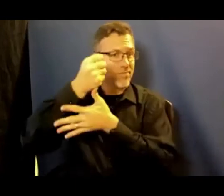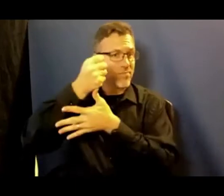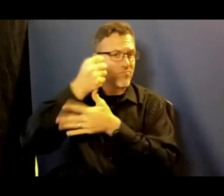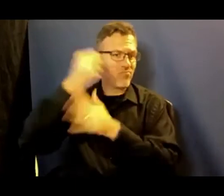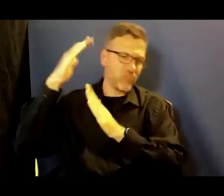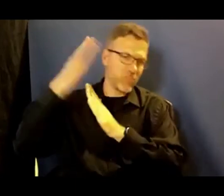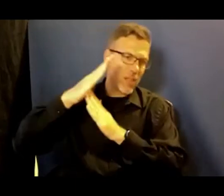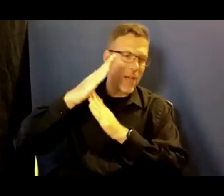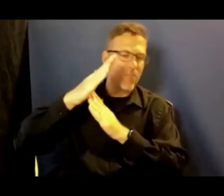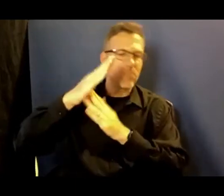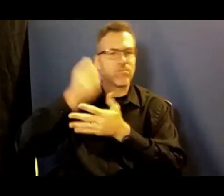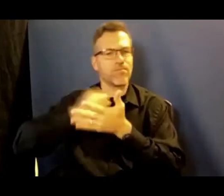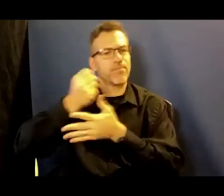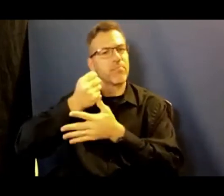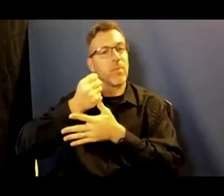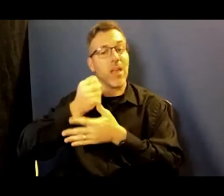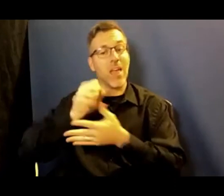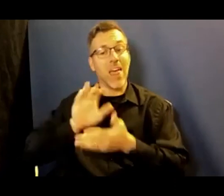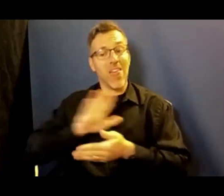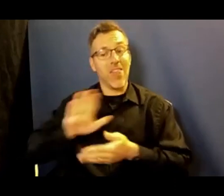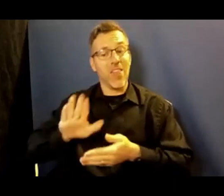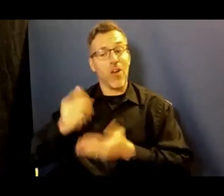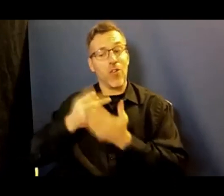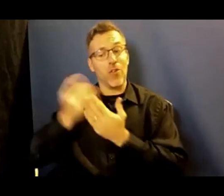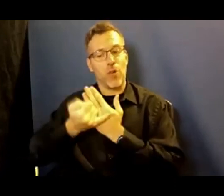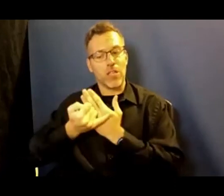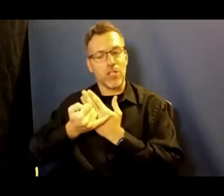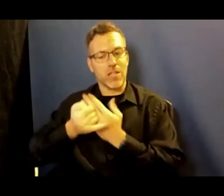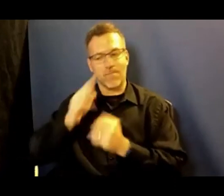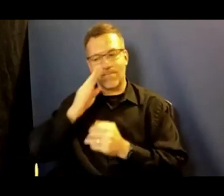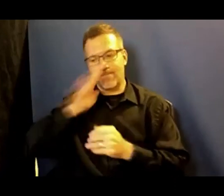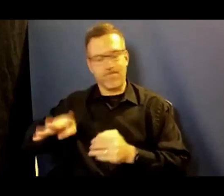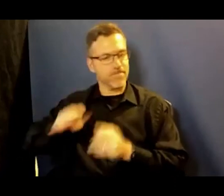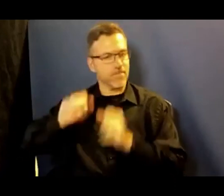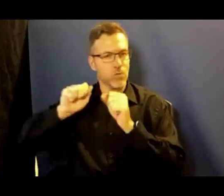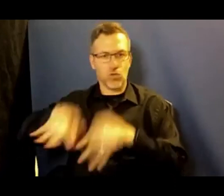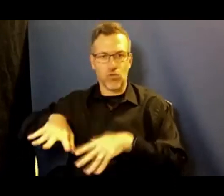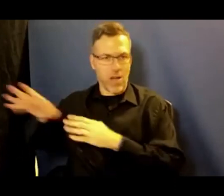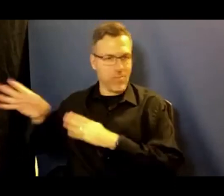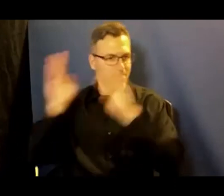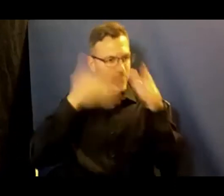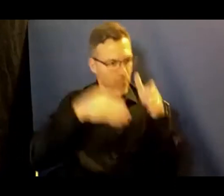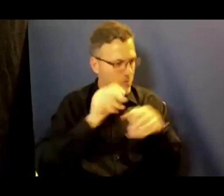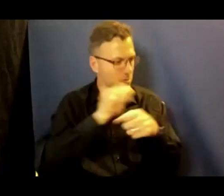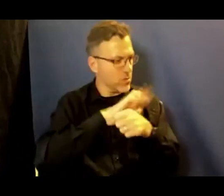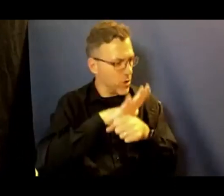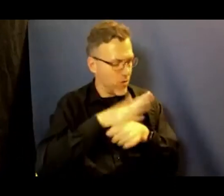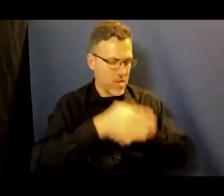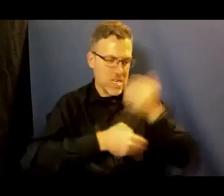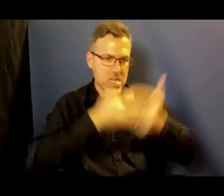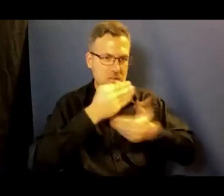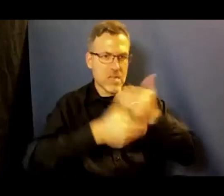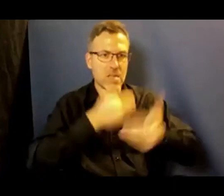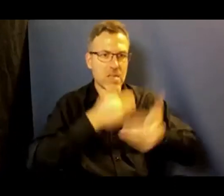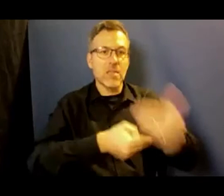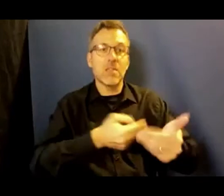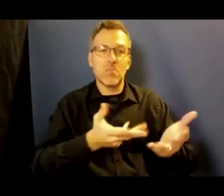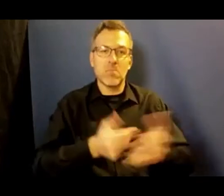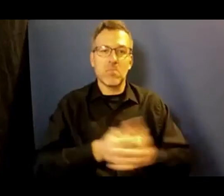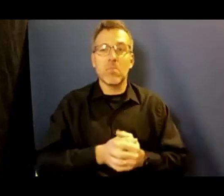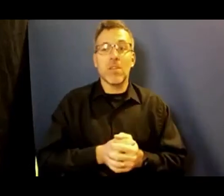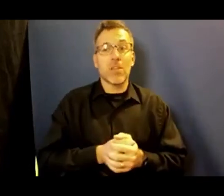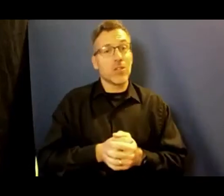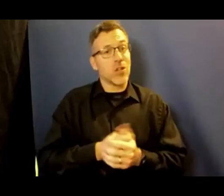You do COVID and every scientist was working on reviewing the data and moving forward. So there is that misconception because we did it